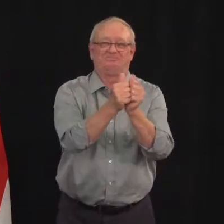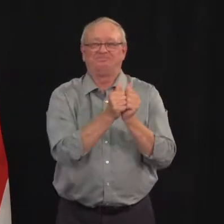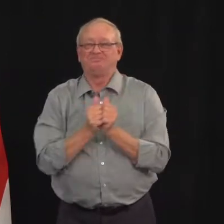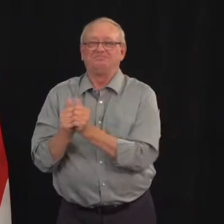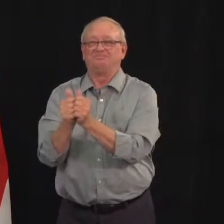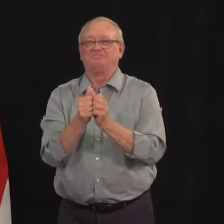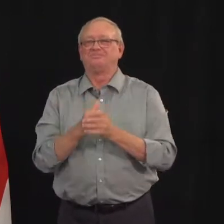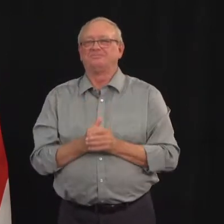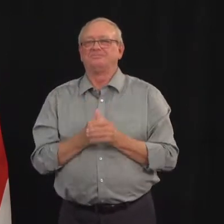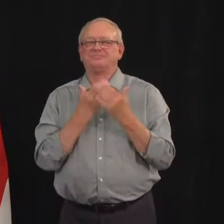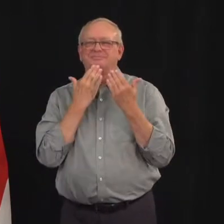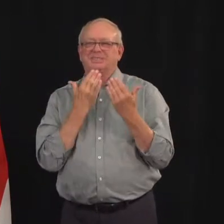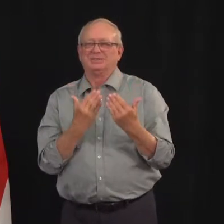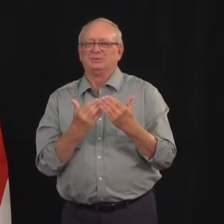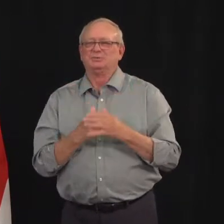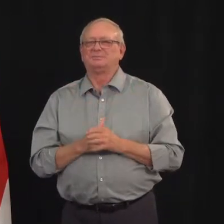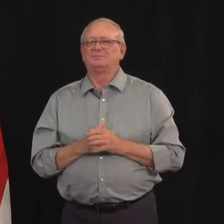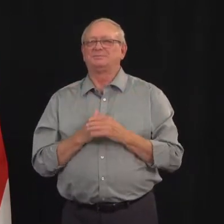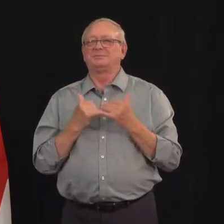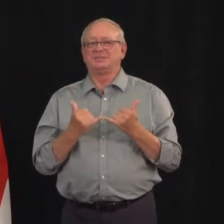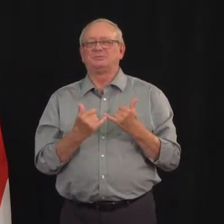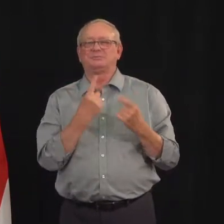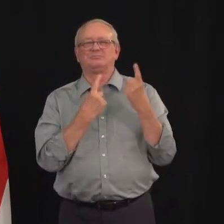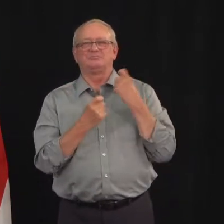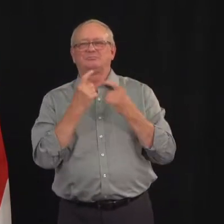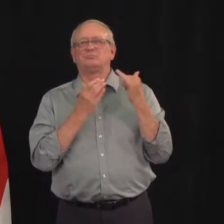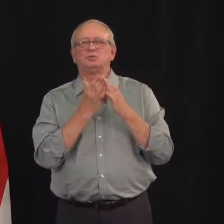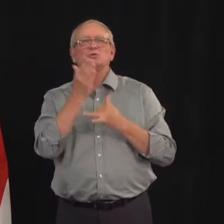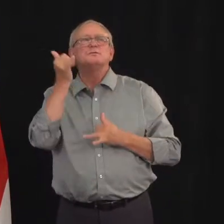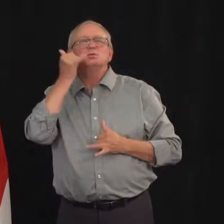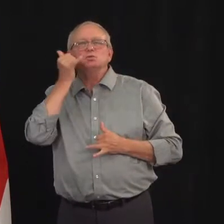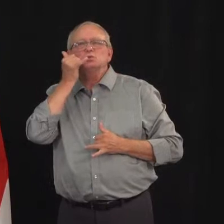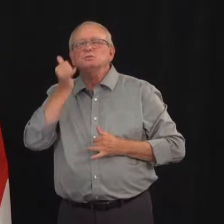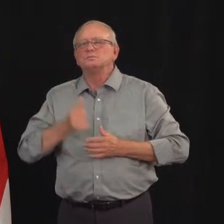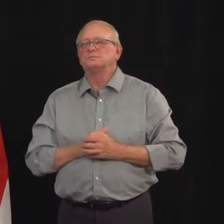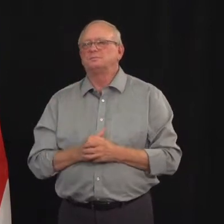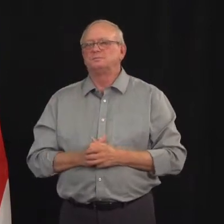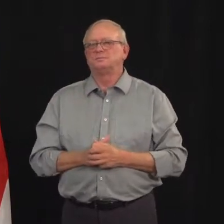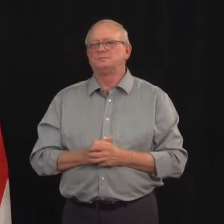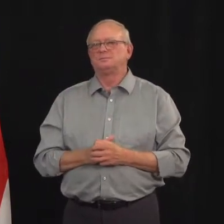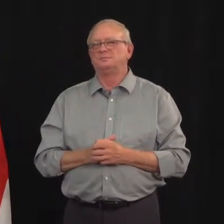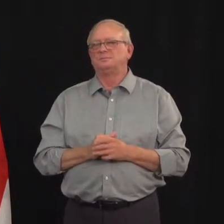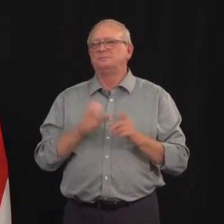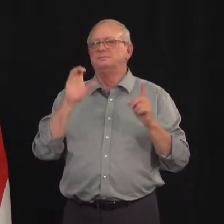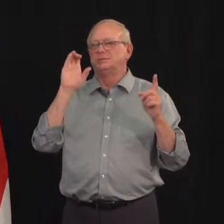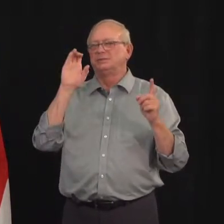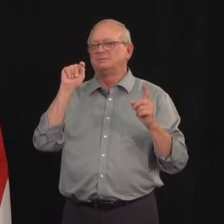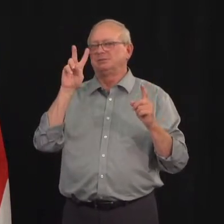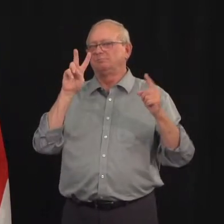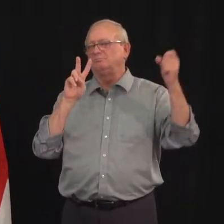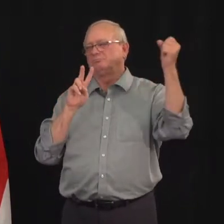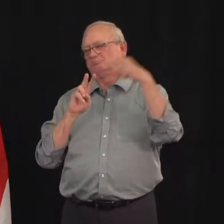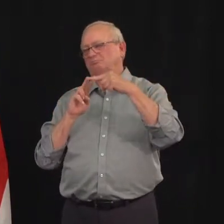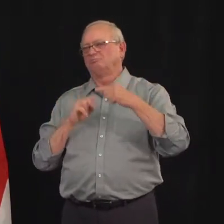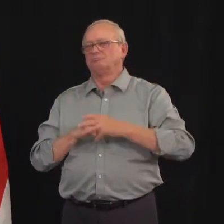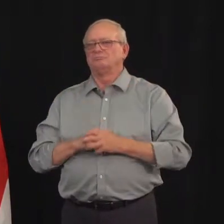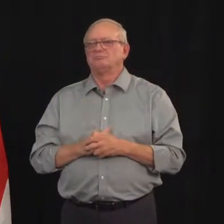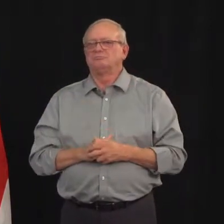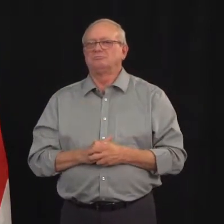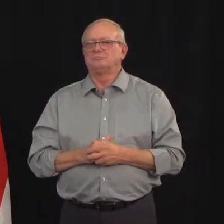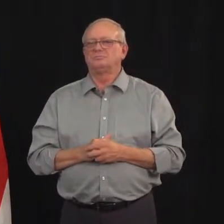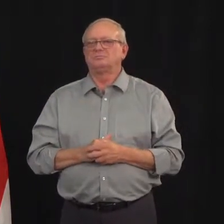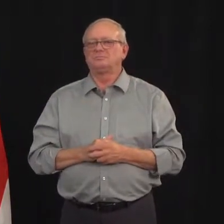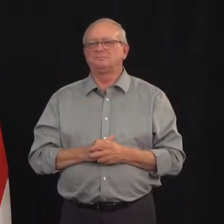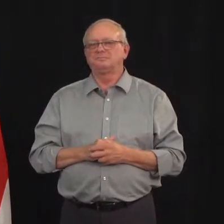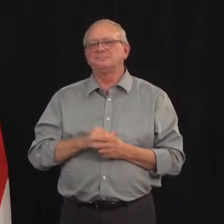through the first caller, please? First is Kevin Nimick with CTV. Go ahead, Kevin. Hi, Dr. Hinshaw. Today we learned about